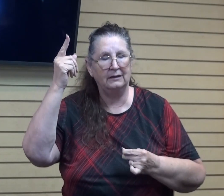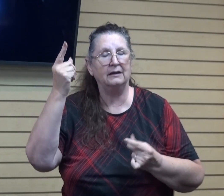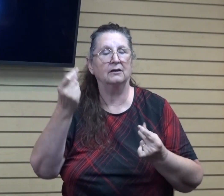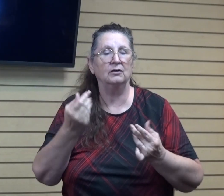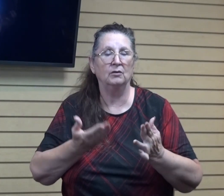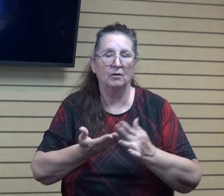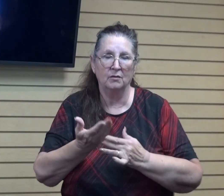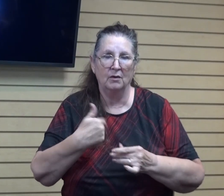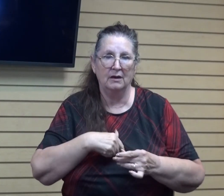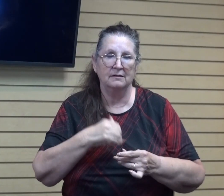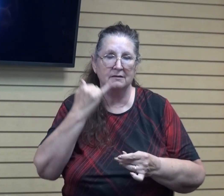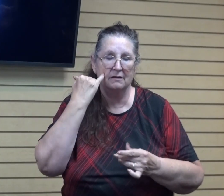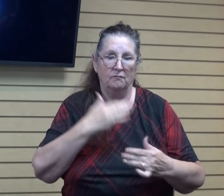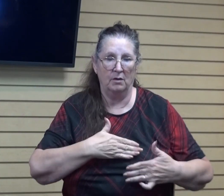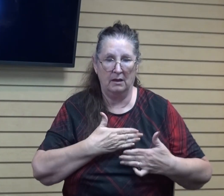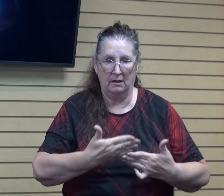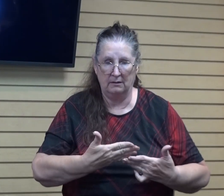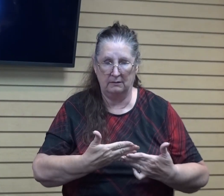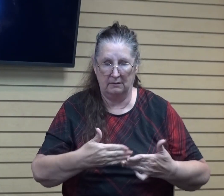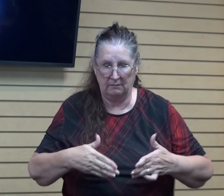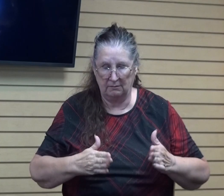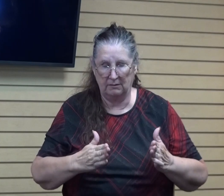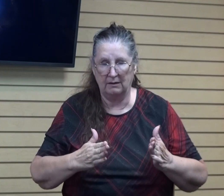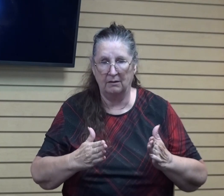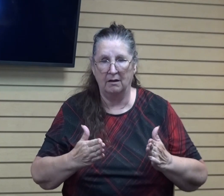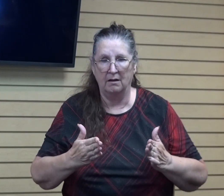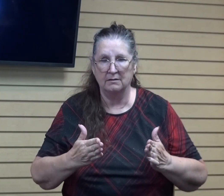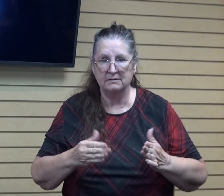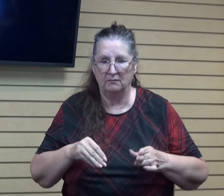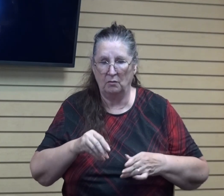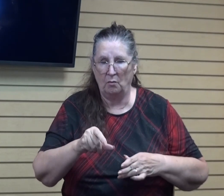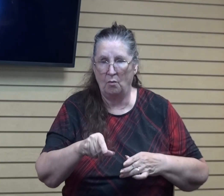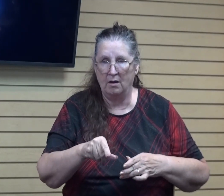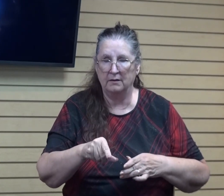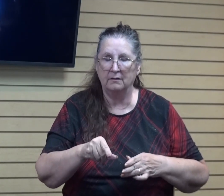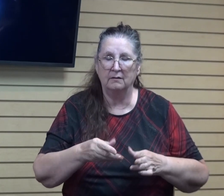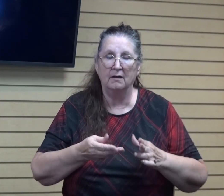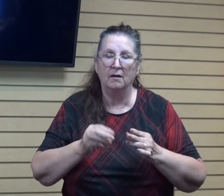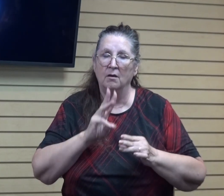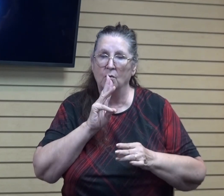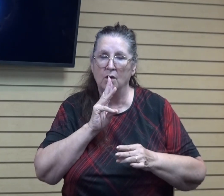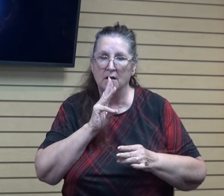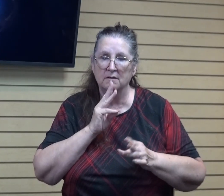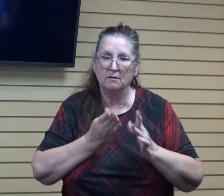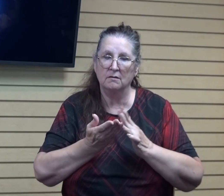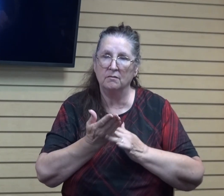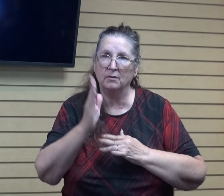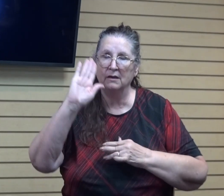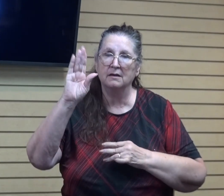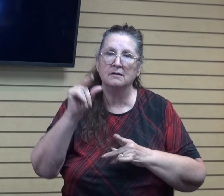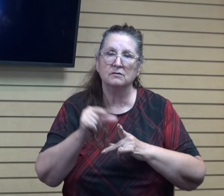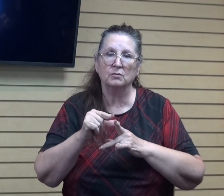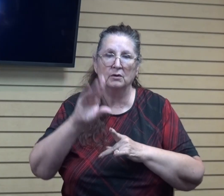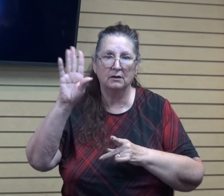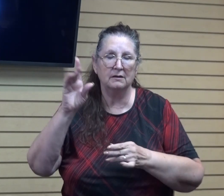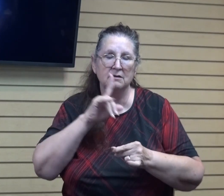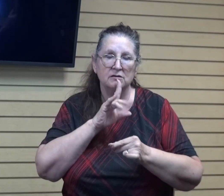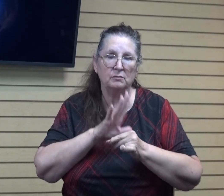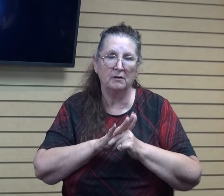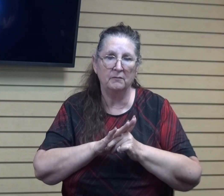when we allow ourselves to be watered by His word and by His promises. A single weed can destroy a